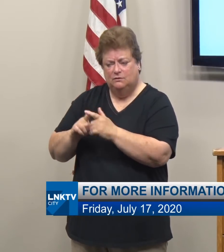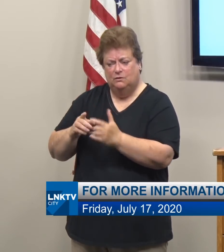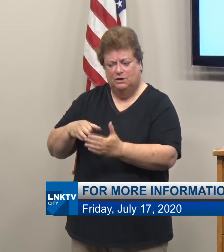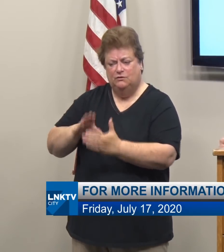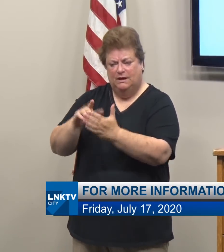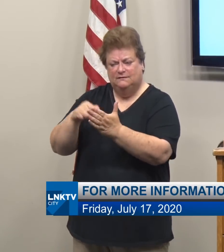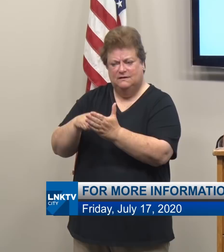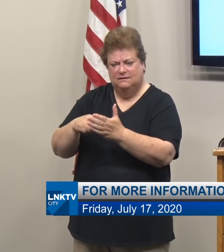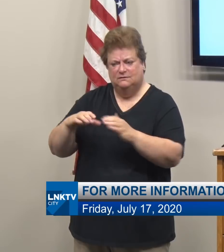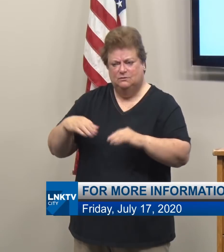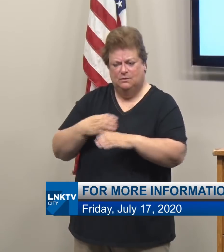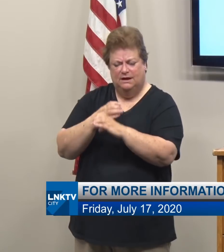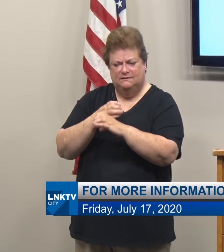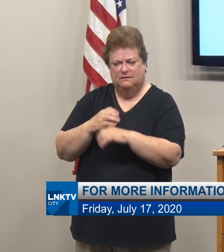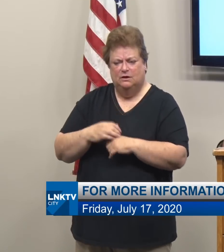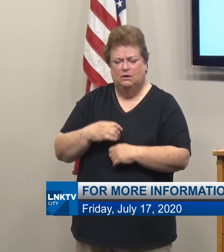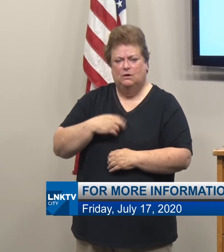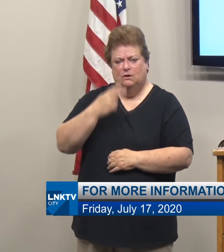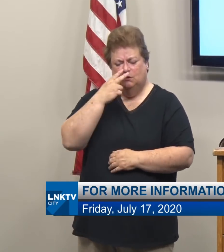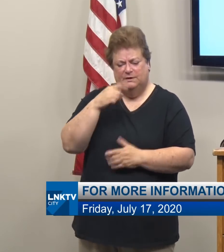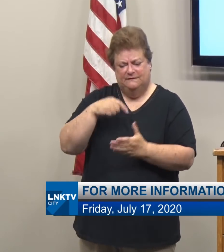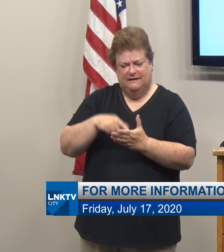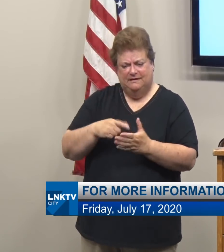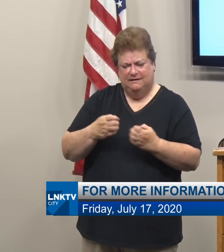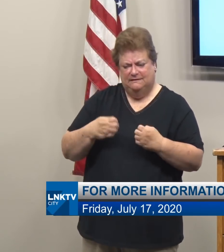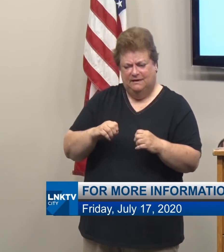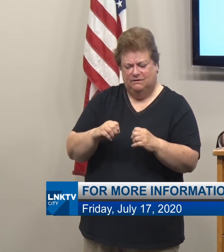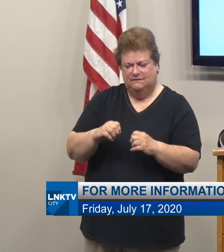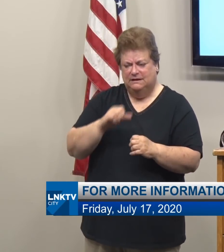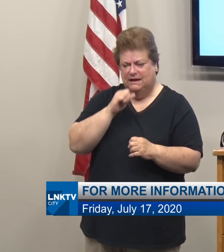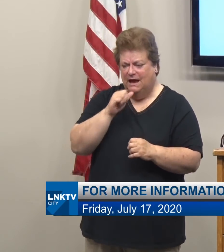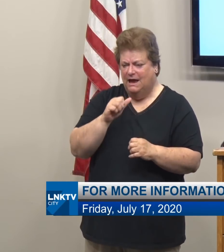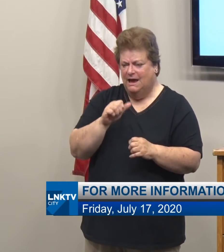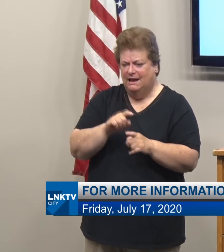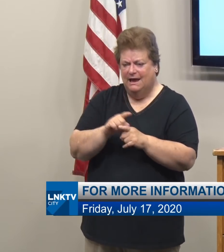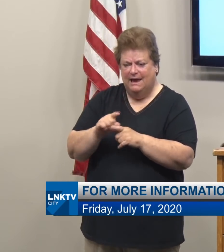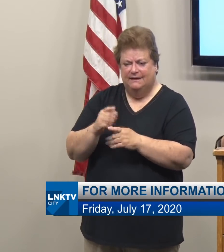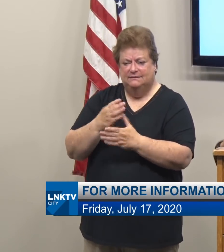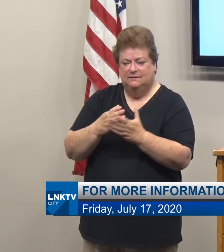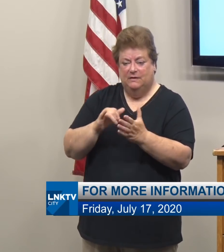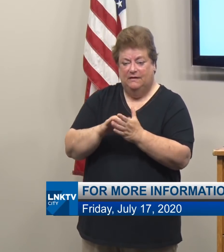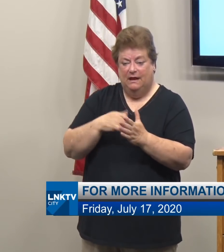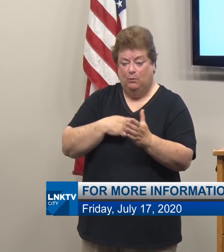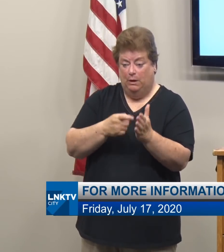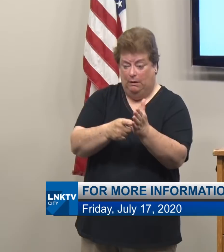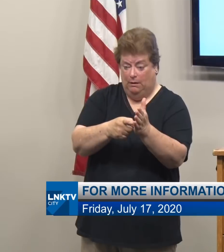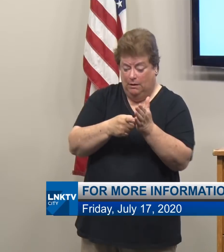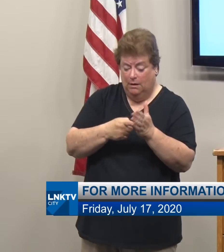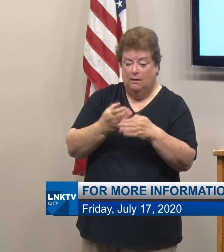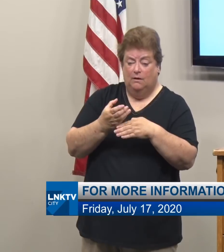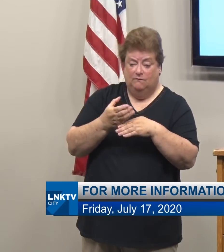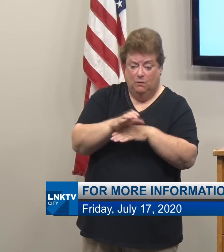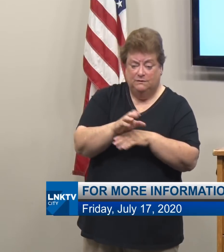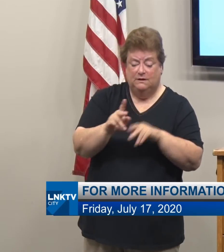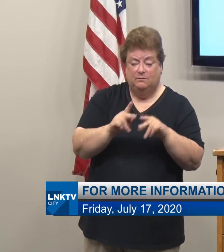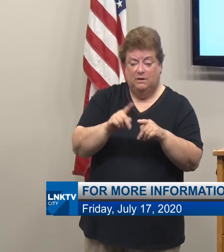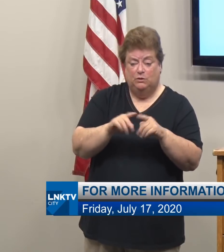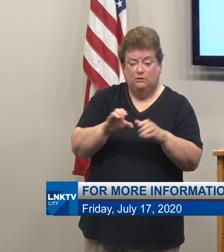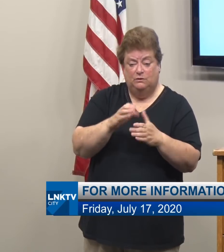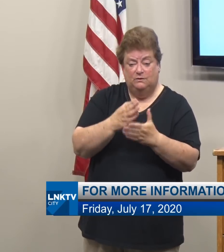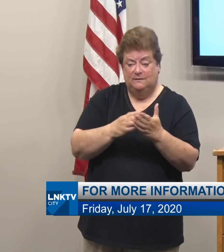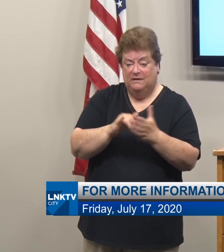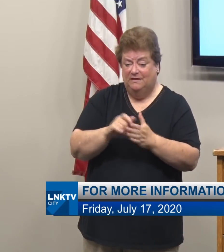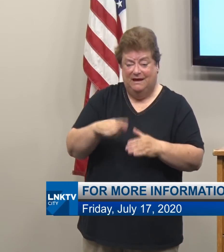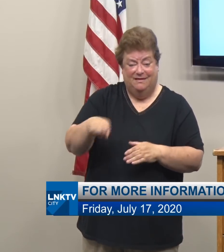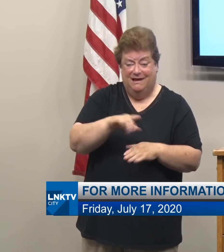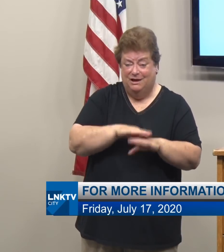best we can, we see this effort not as something where we're mandating and forcing people to do something that they don't